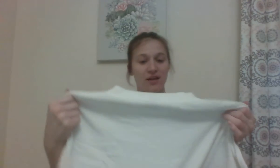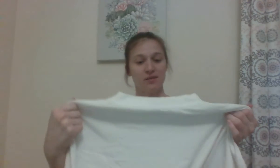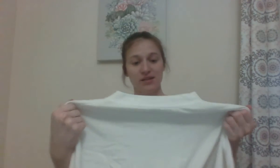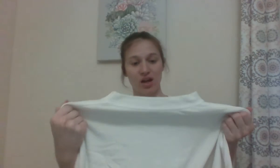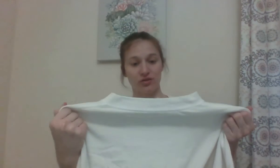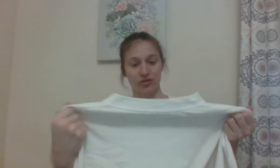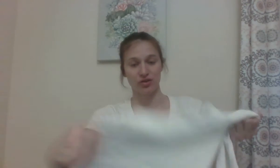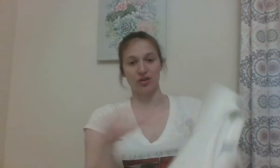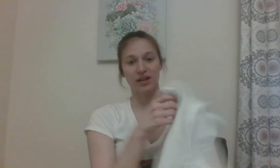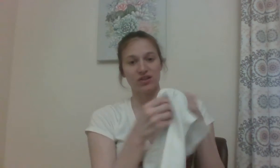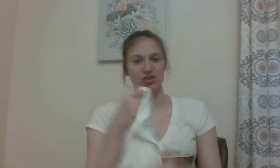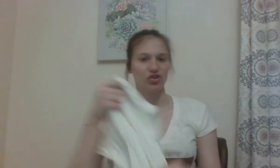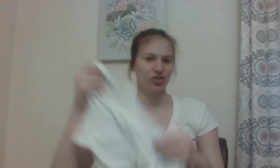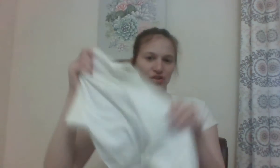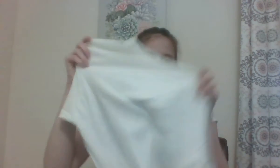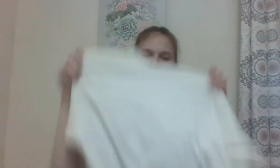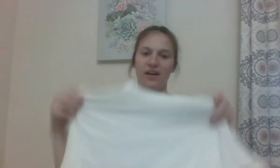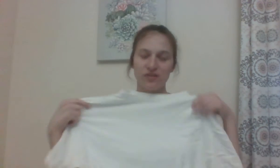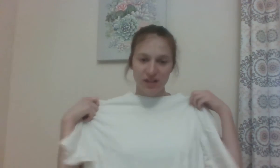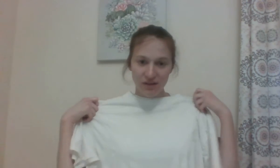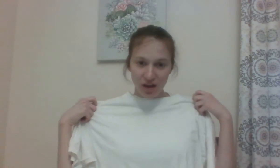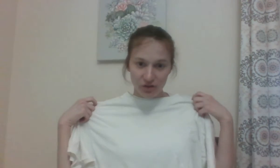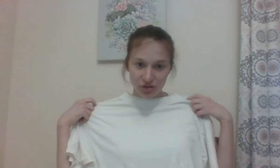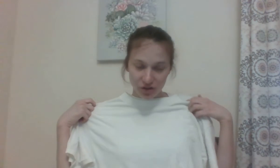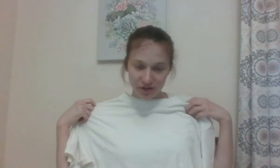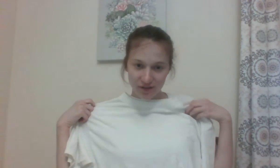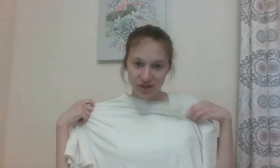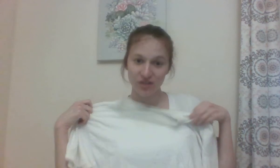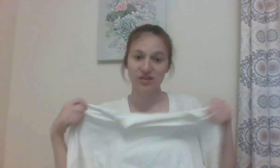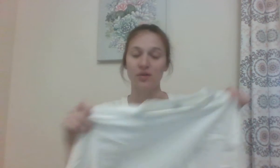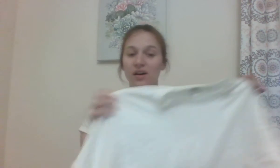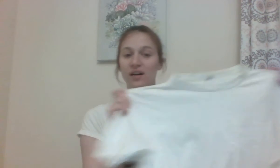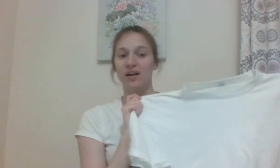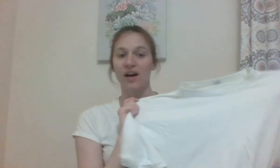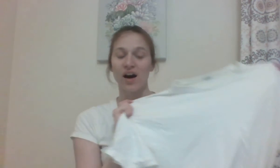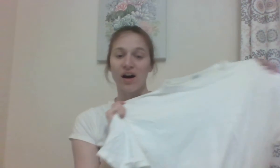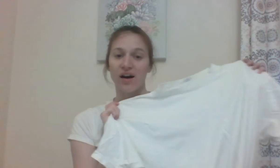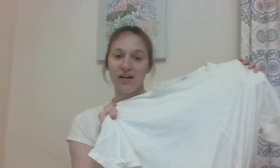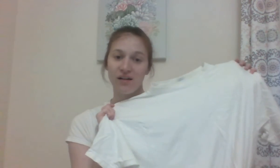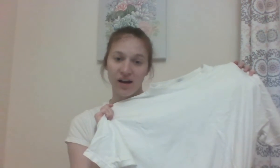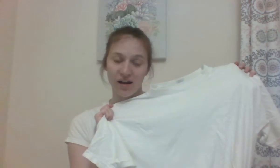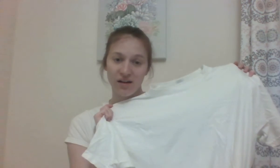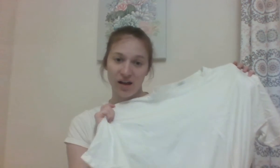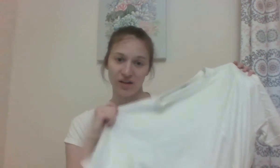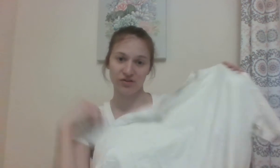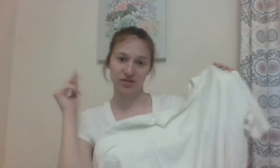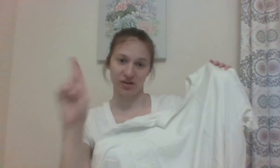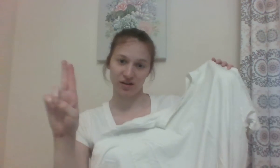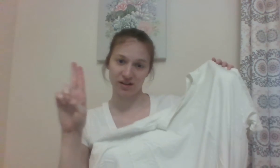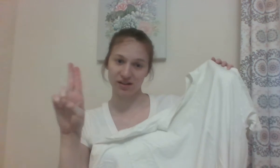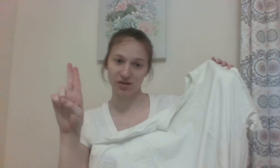husband's undershirt. It's just a shirt you wear underneath other shirts. So, uh, uh, undershirt is U.